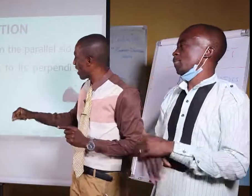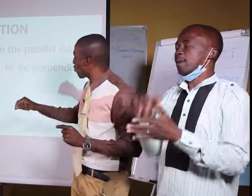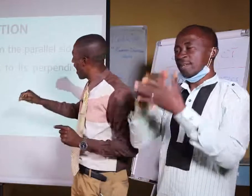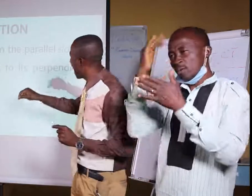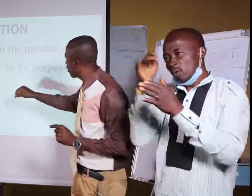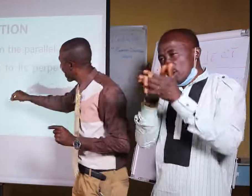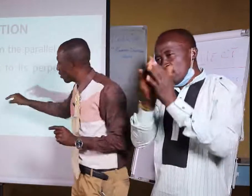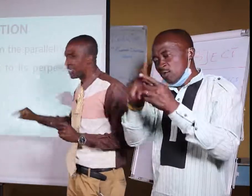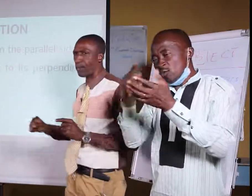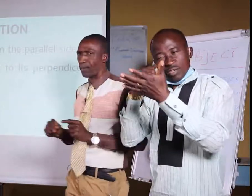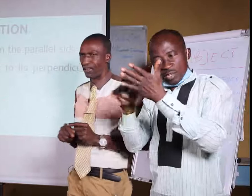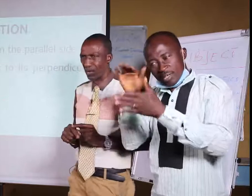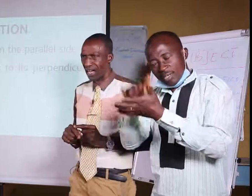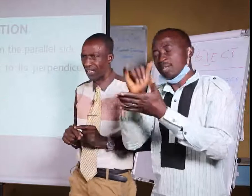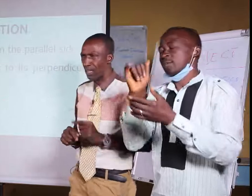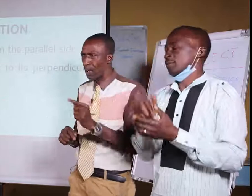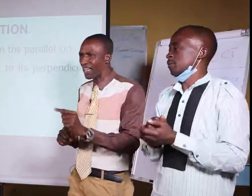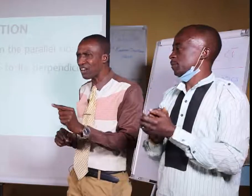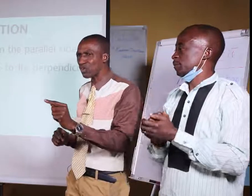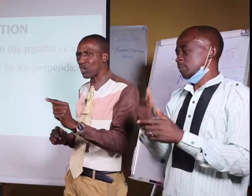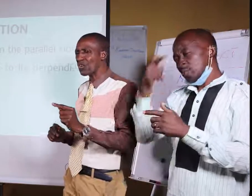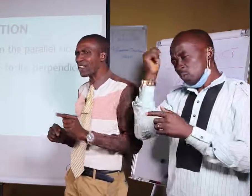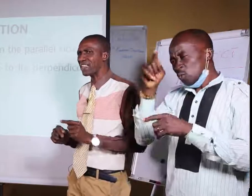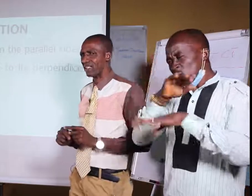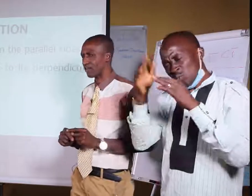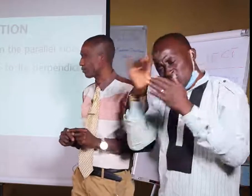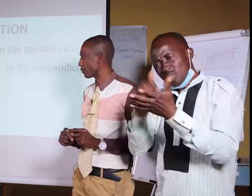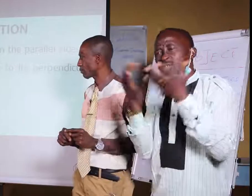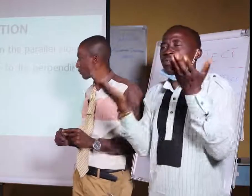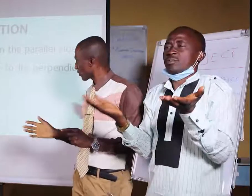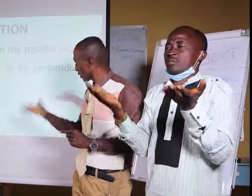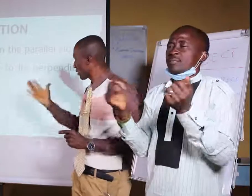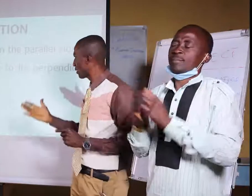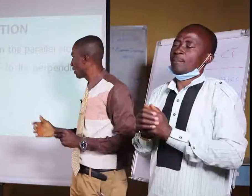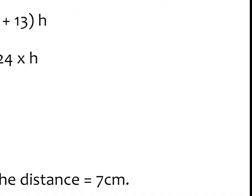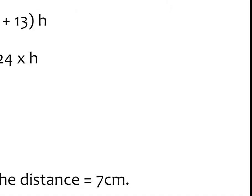is why you are asked to calculate the perpendicular height, because you don't know it.